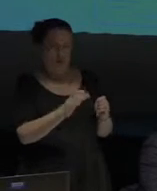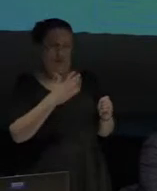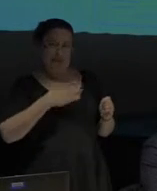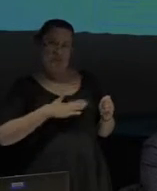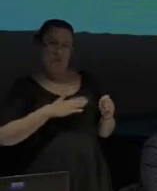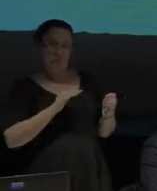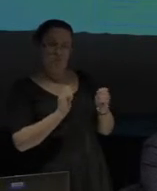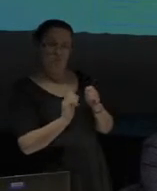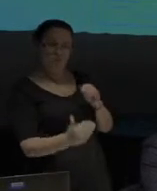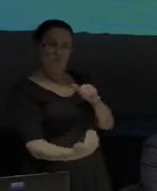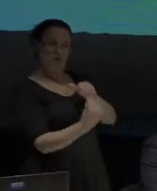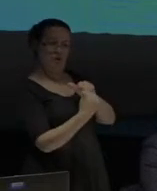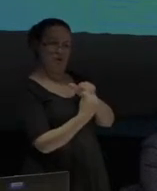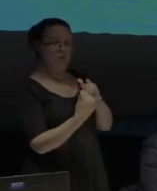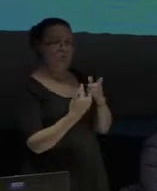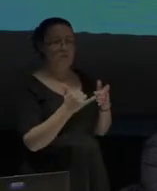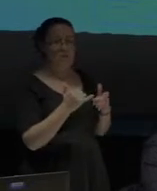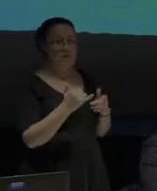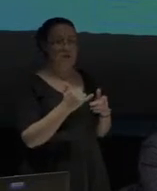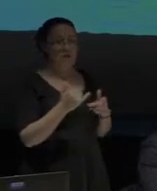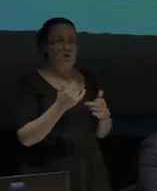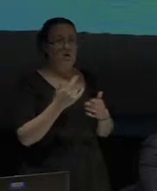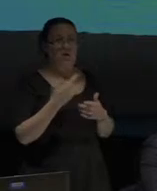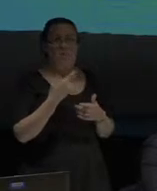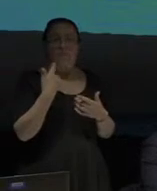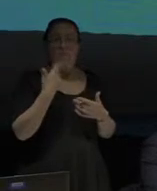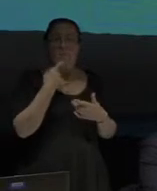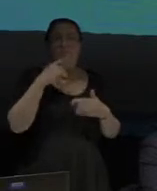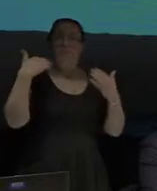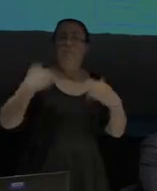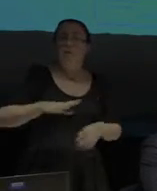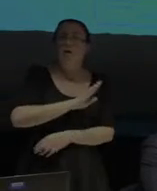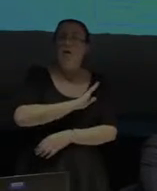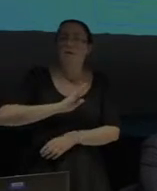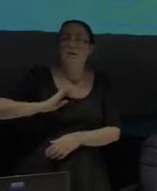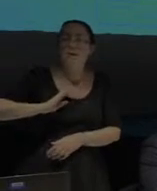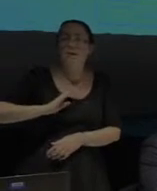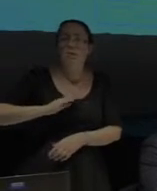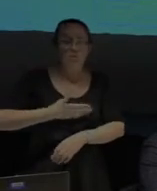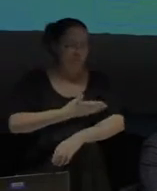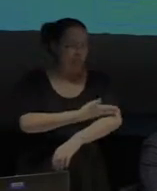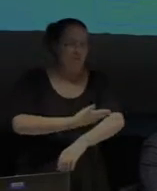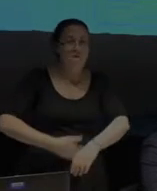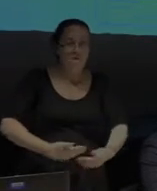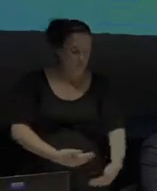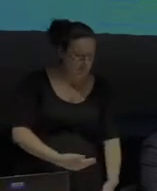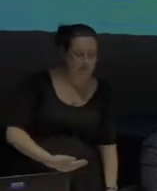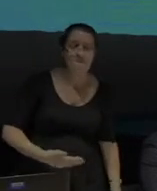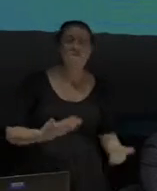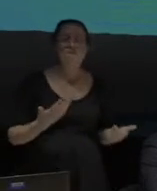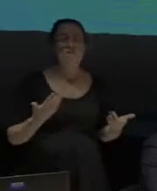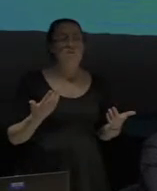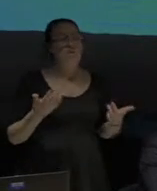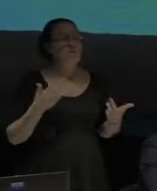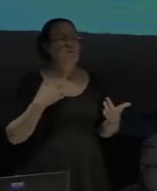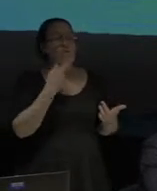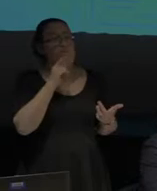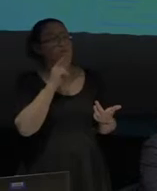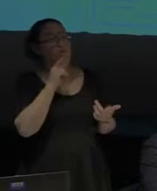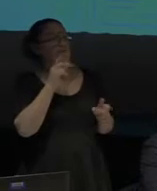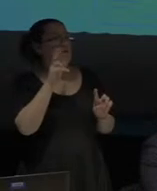that we've got a lot of veterans with missing limbs, for instance, but there's so many examples of it, whether it's people who have sight,